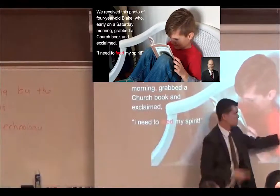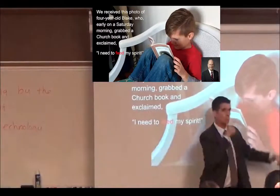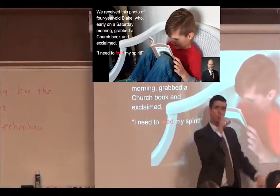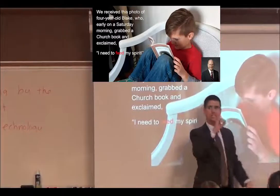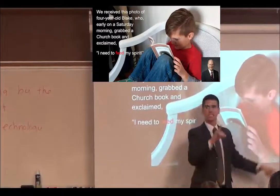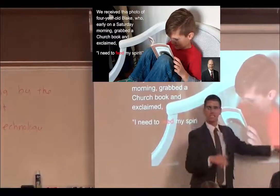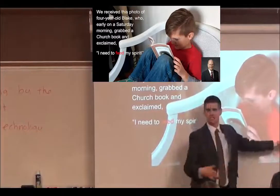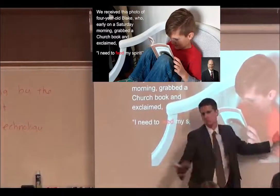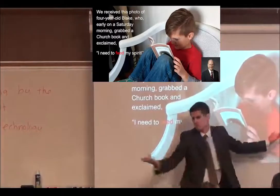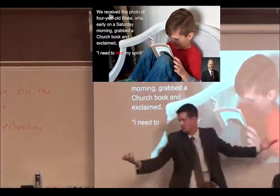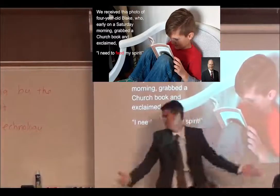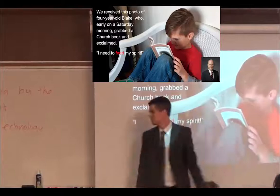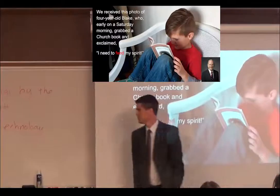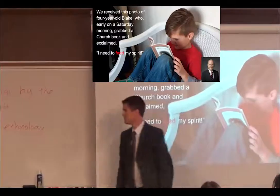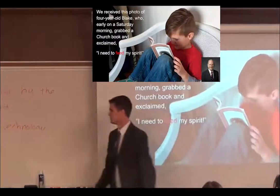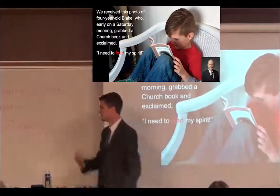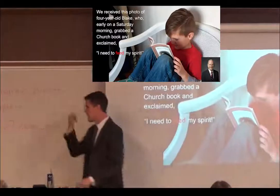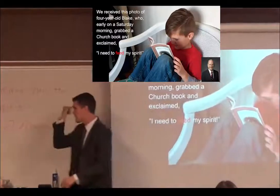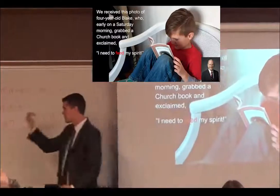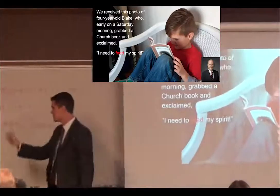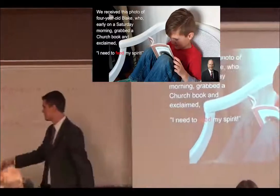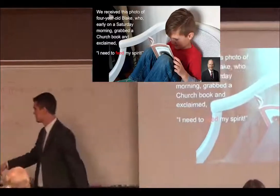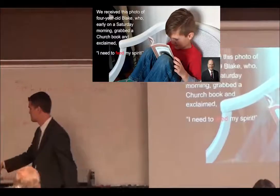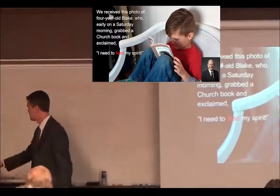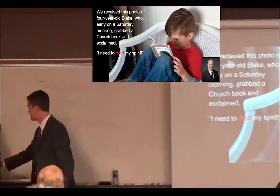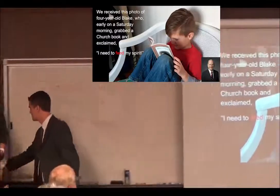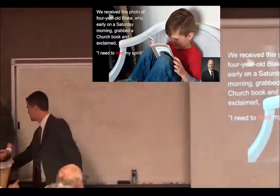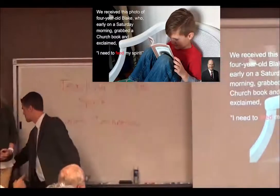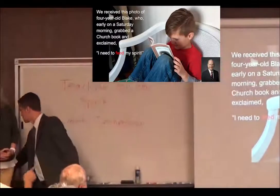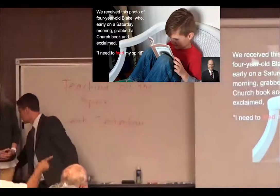this little picture down here for who the quote's from. It's an idea.